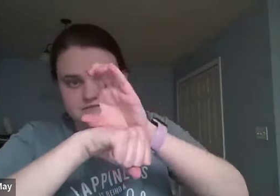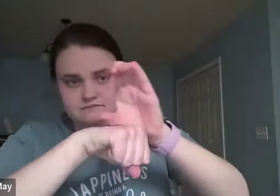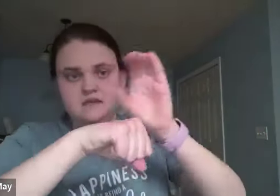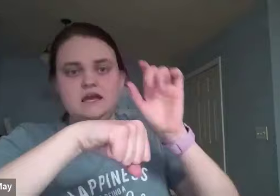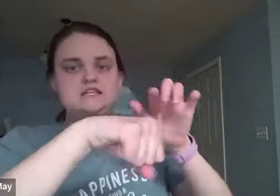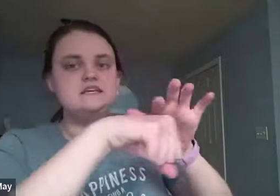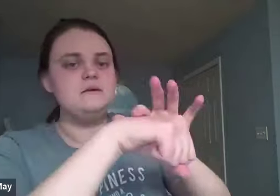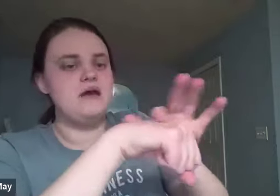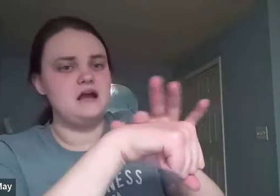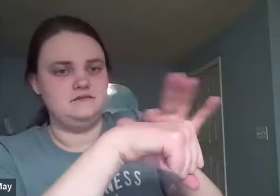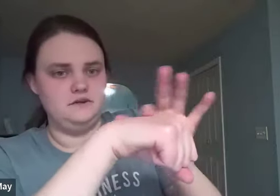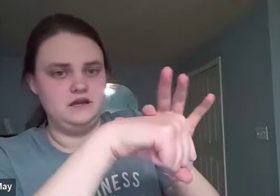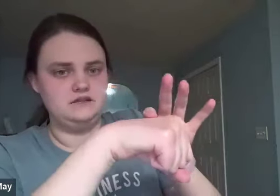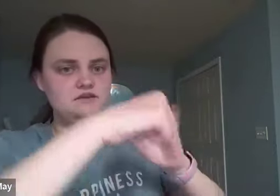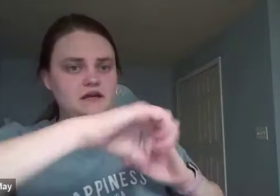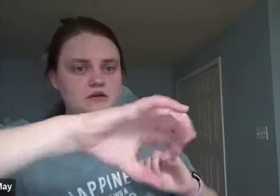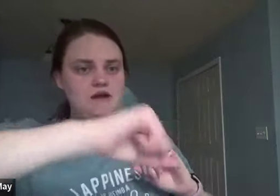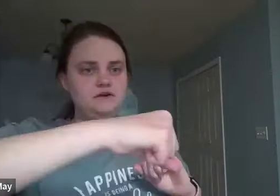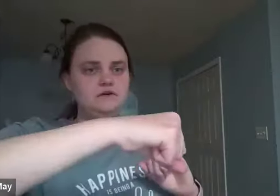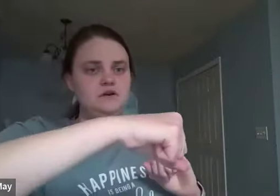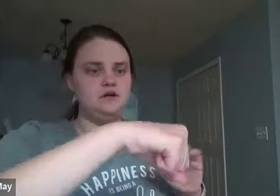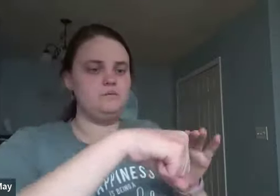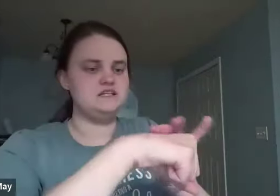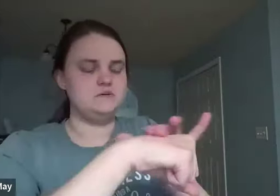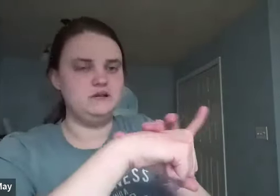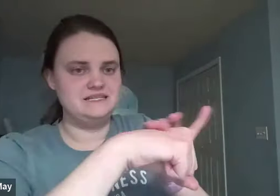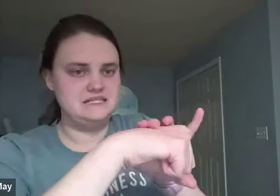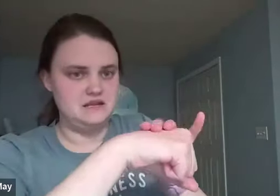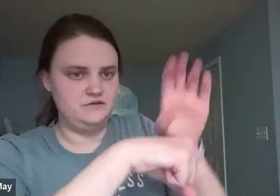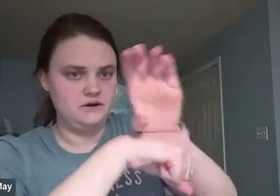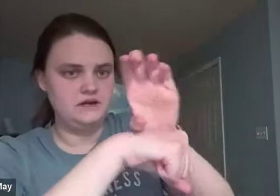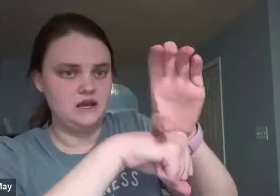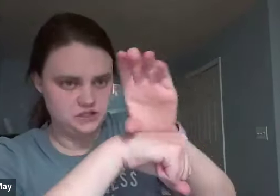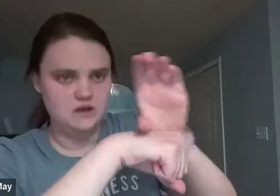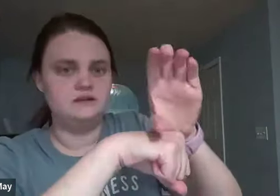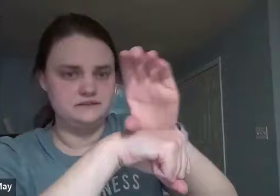And it's like the back of your hand. So like you have almost like you're putting a stand for it. Yeah, chocolate.